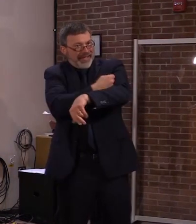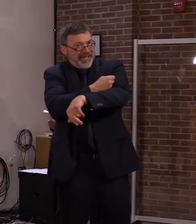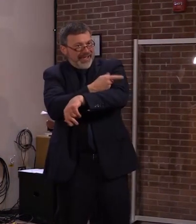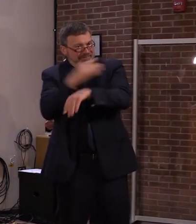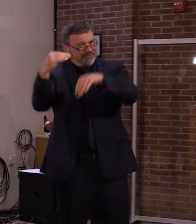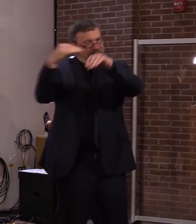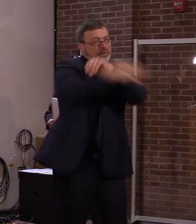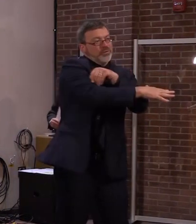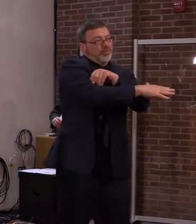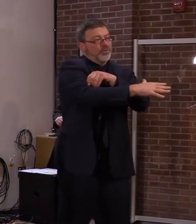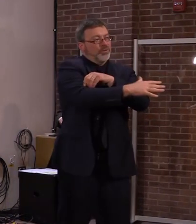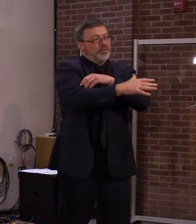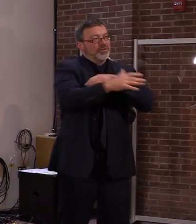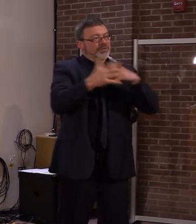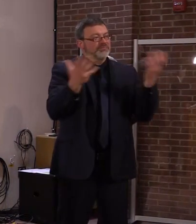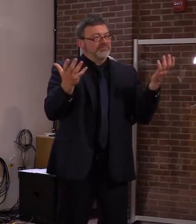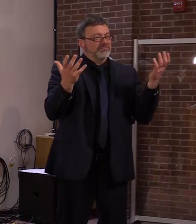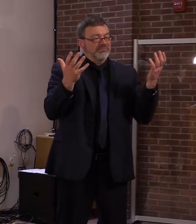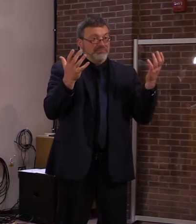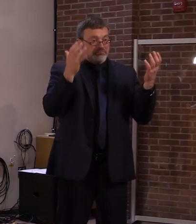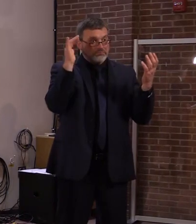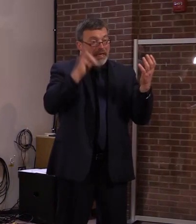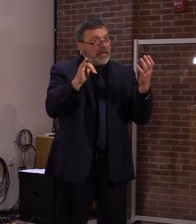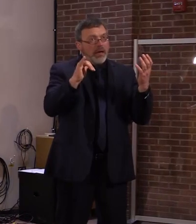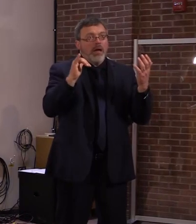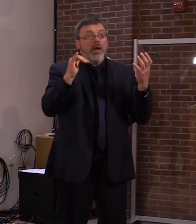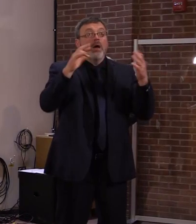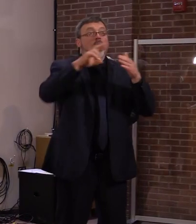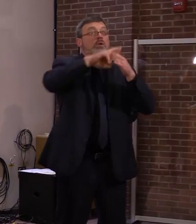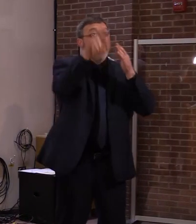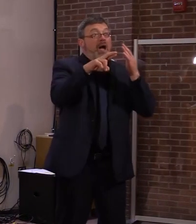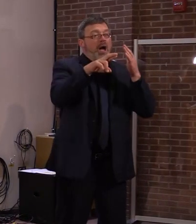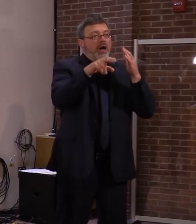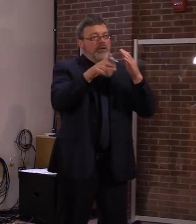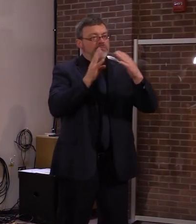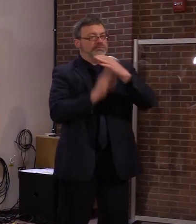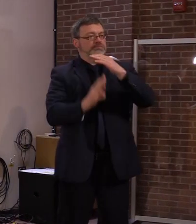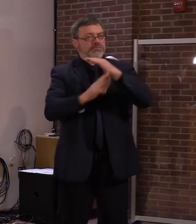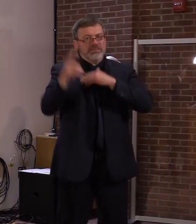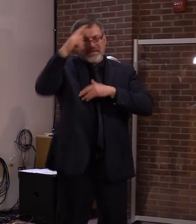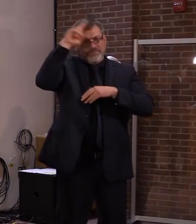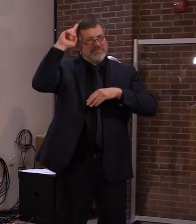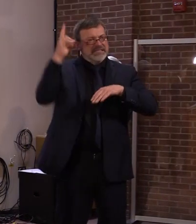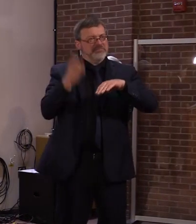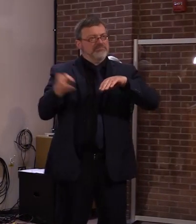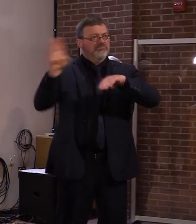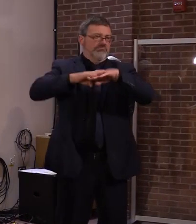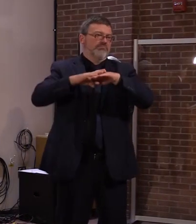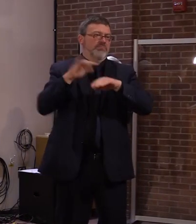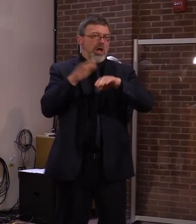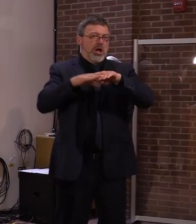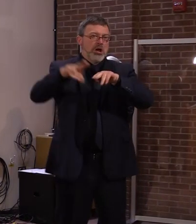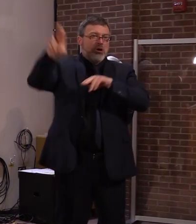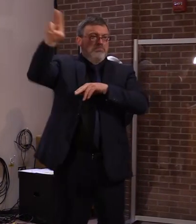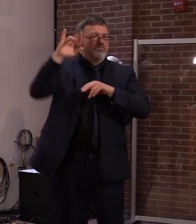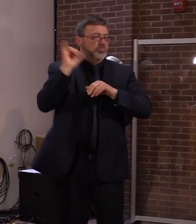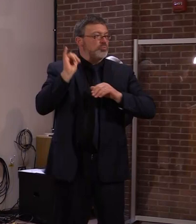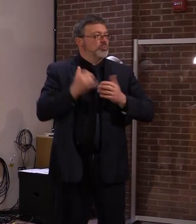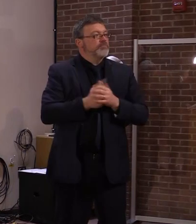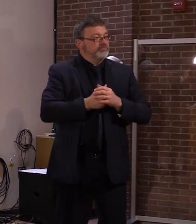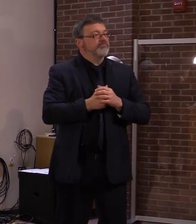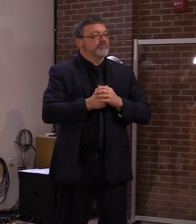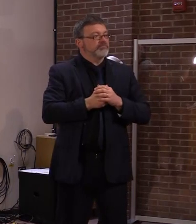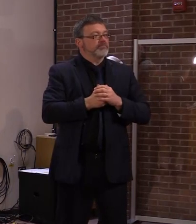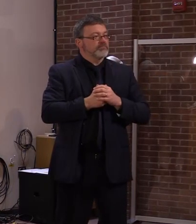our hospitalizations. But it's important to note that Vermont still has one of the lowest